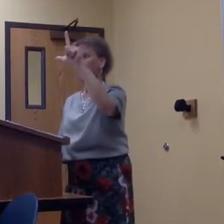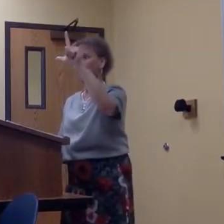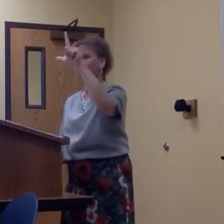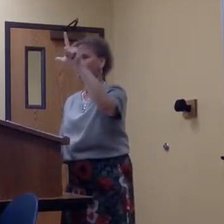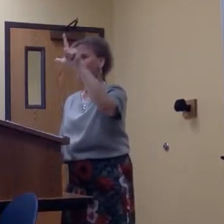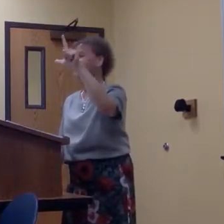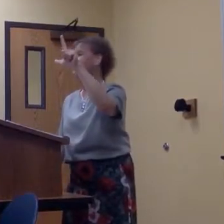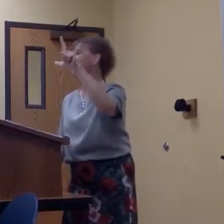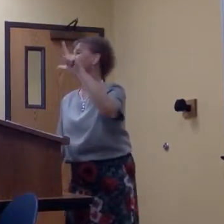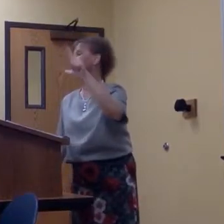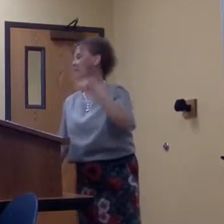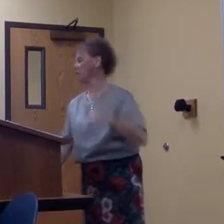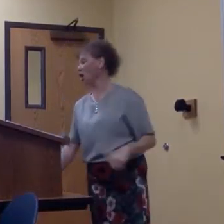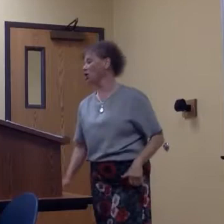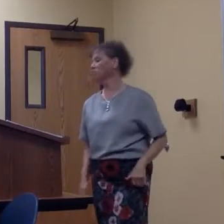Mall. Sometimes they'll go,